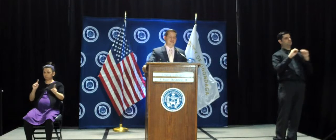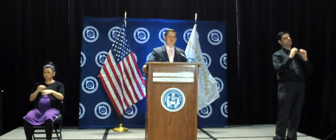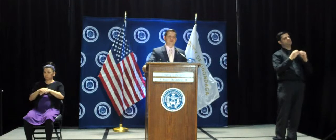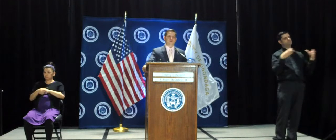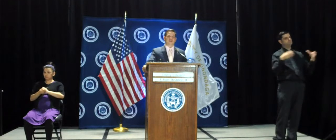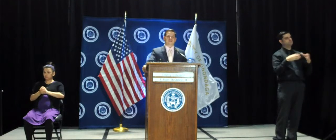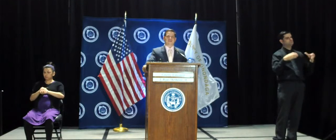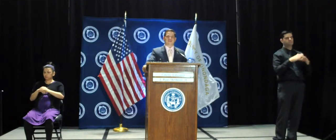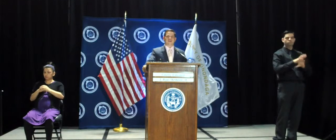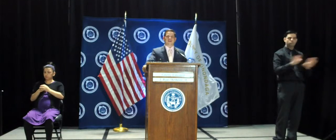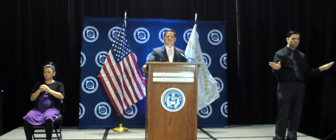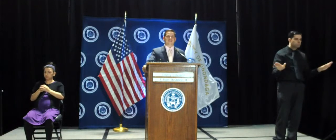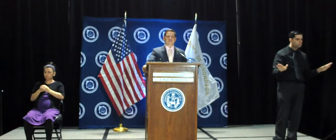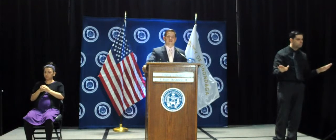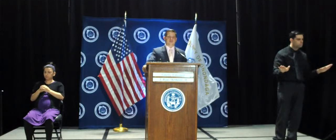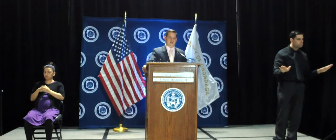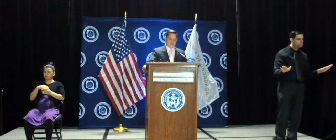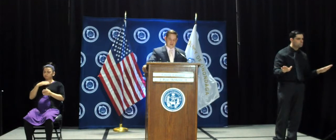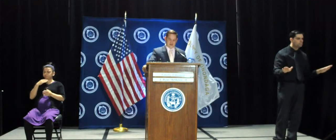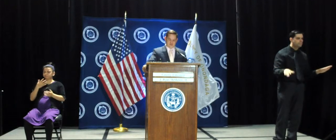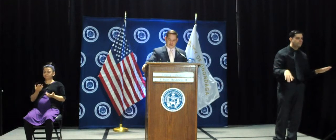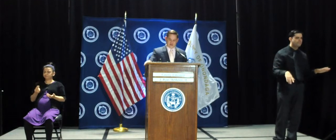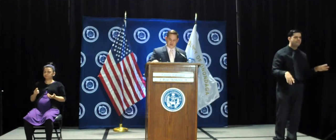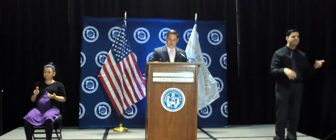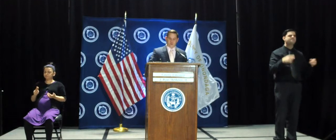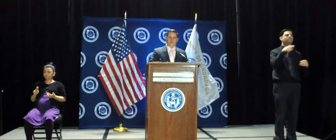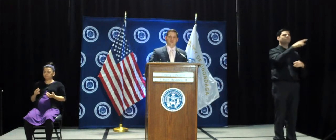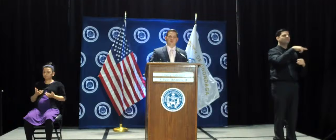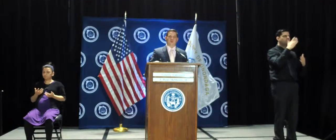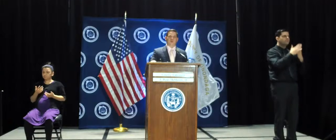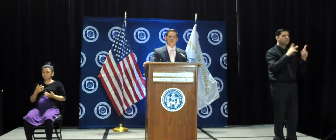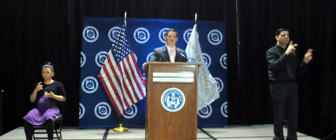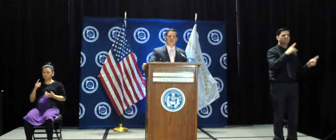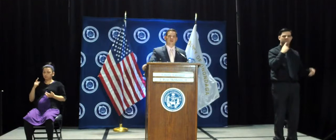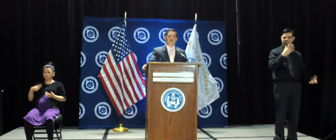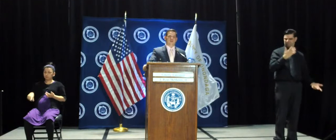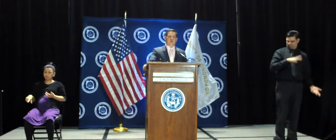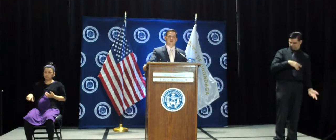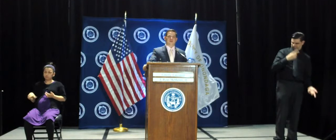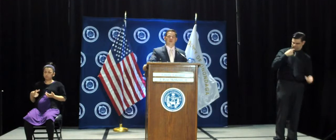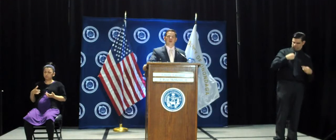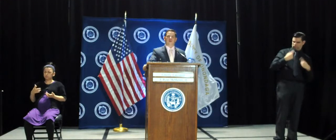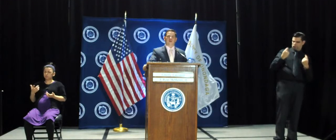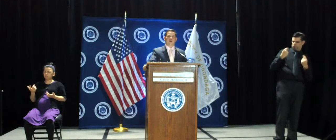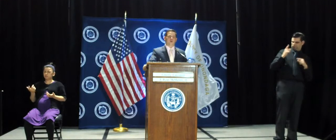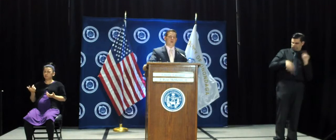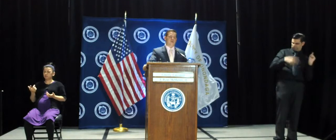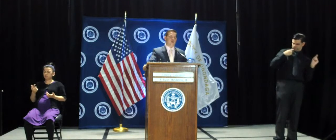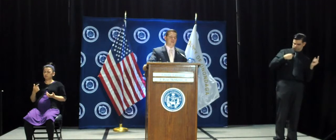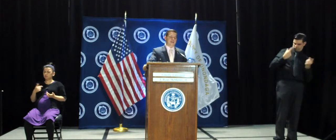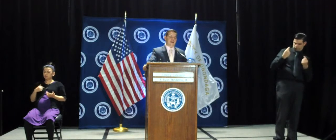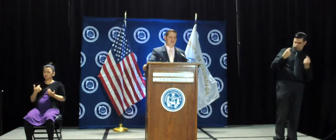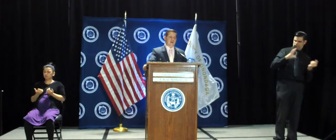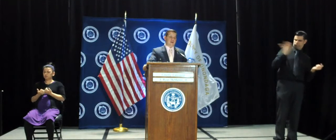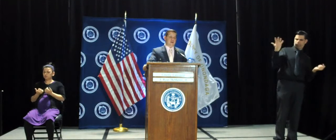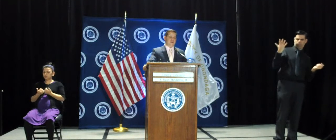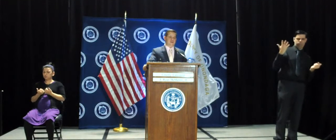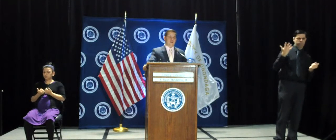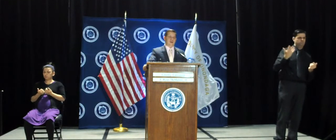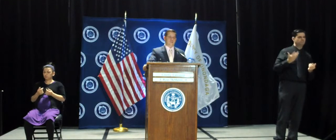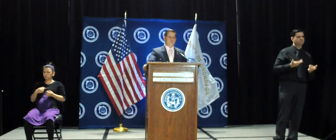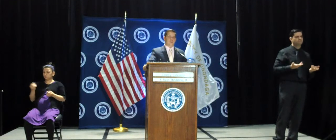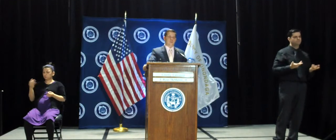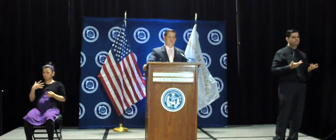and people say the county executive's not going to tell me what to do, or the president or the governor or whatever. I get